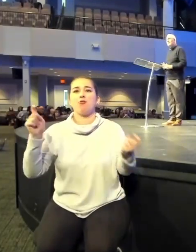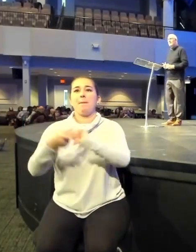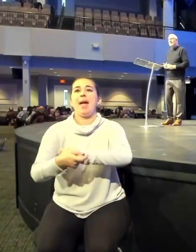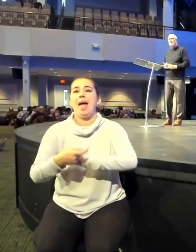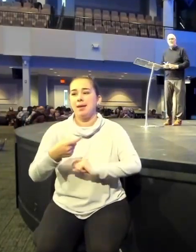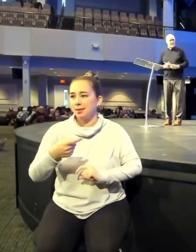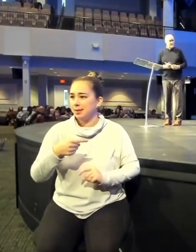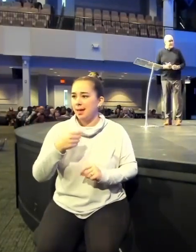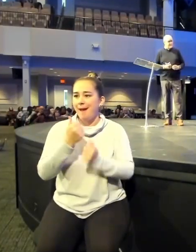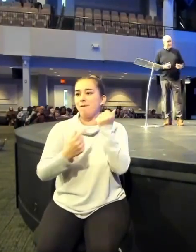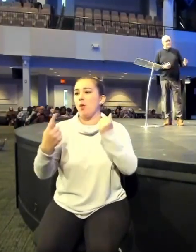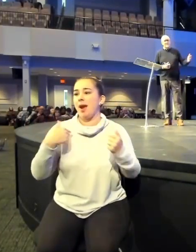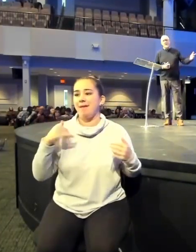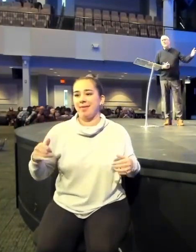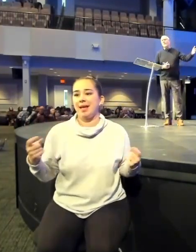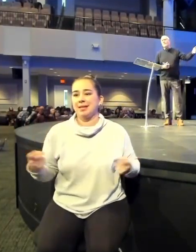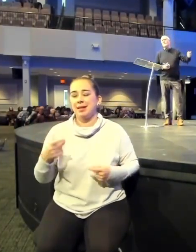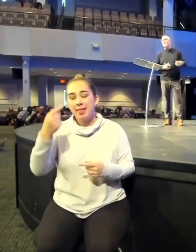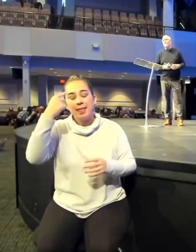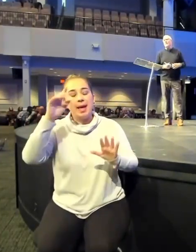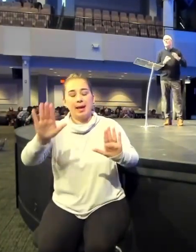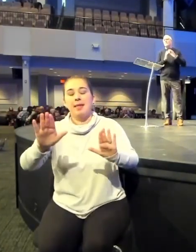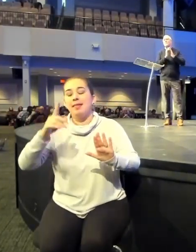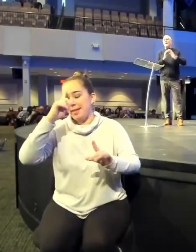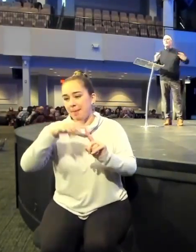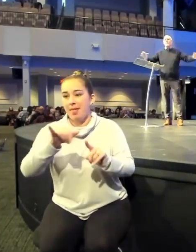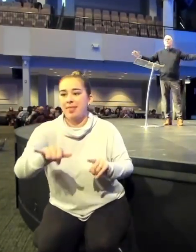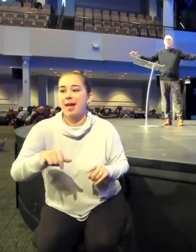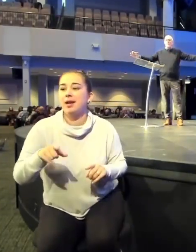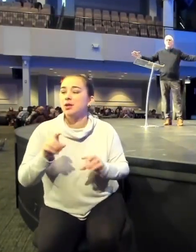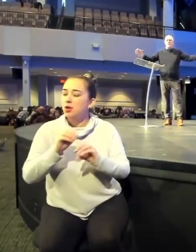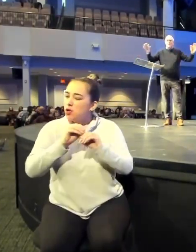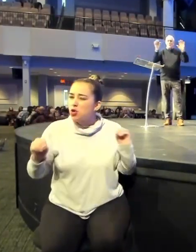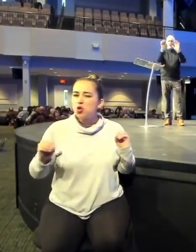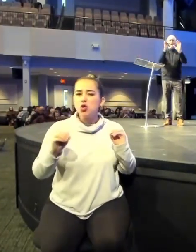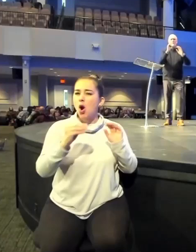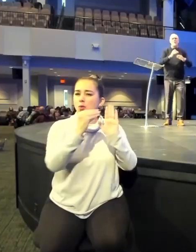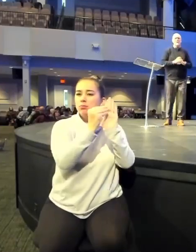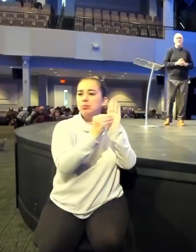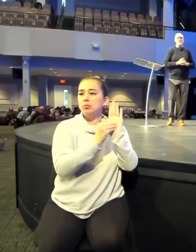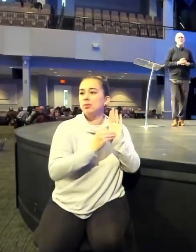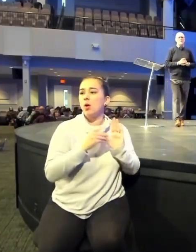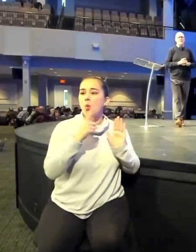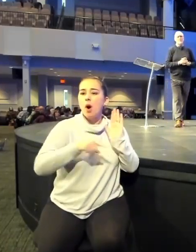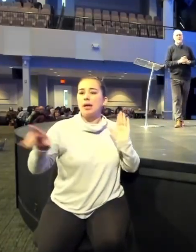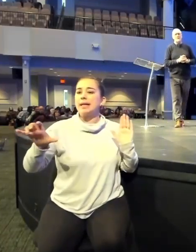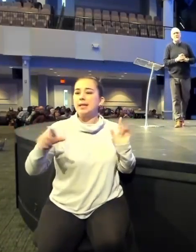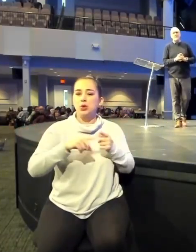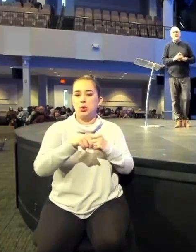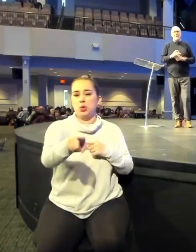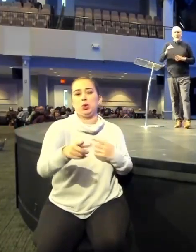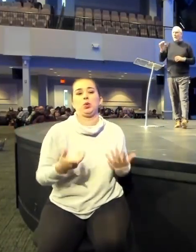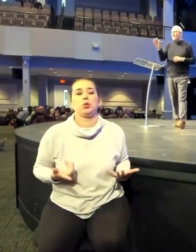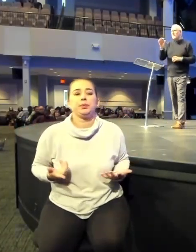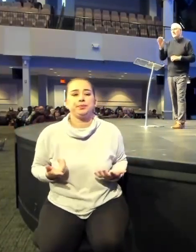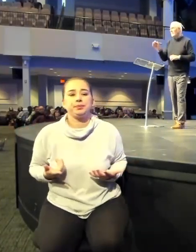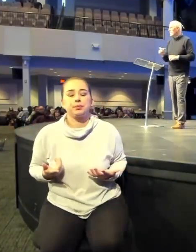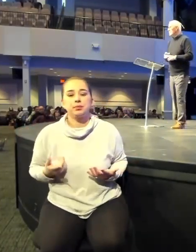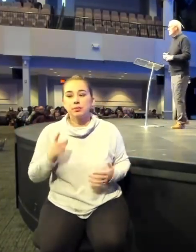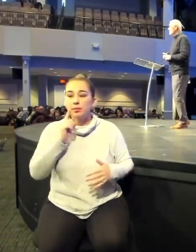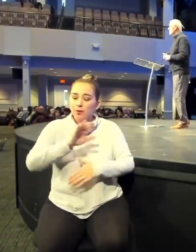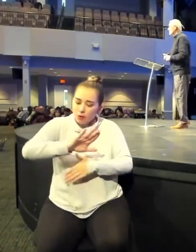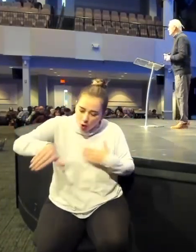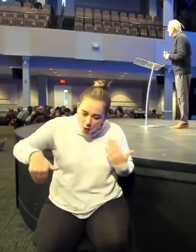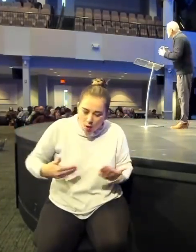Okay. Think about this for a moment. Keeps no record of wrongs in your life right now. For all of us